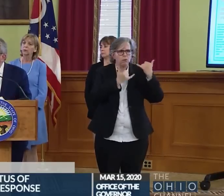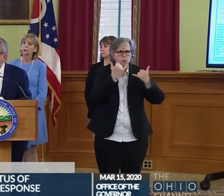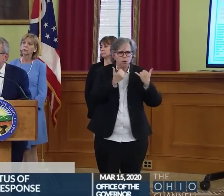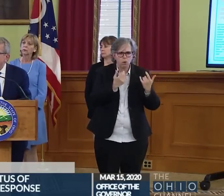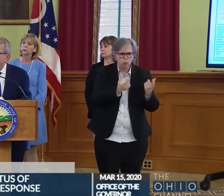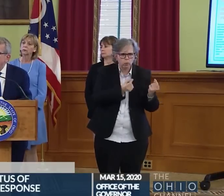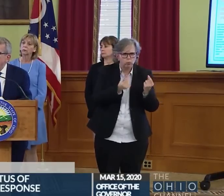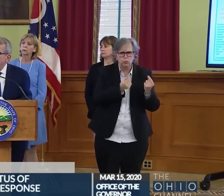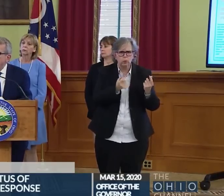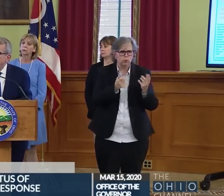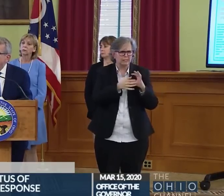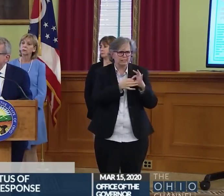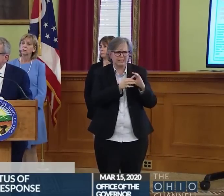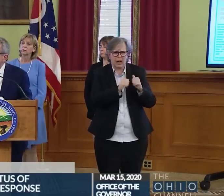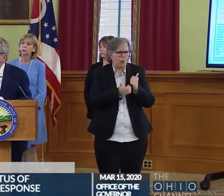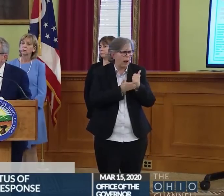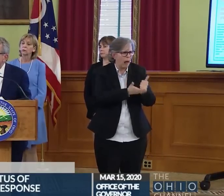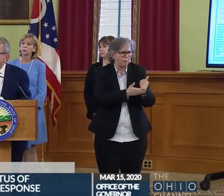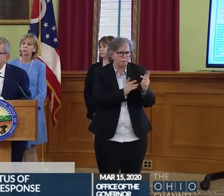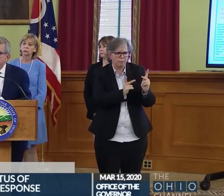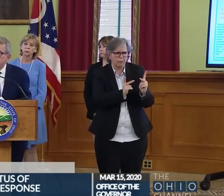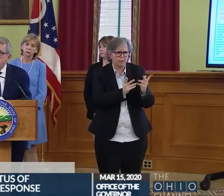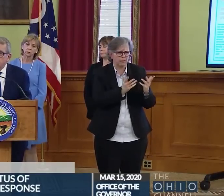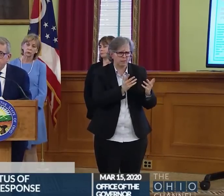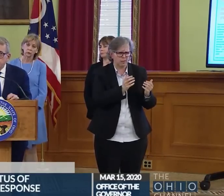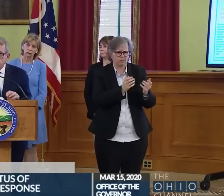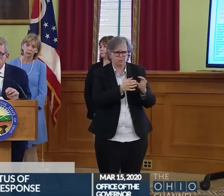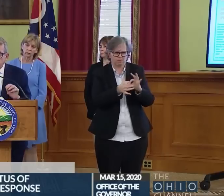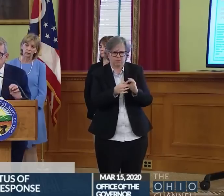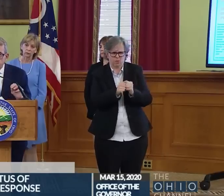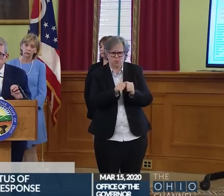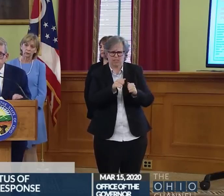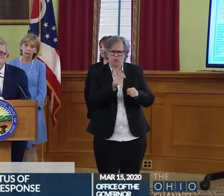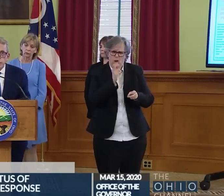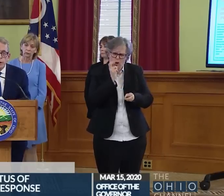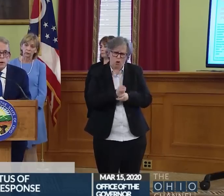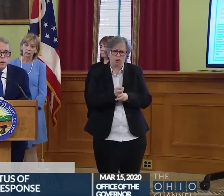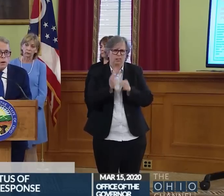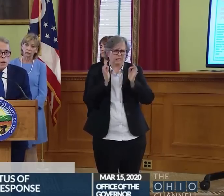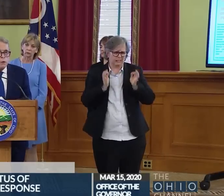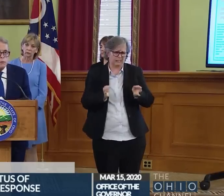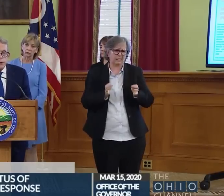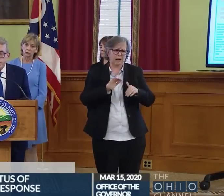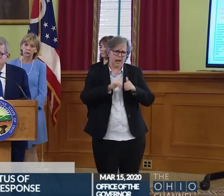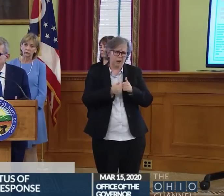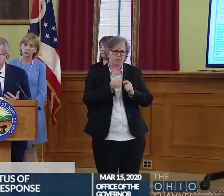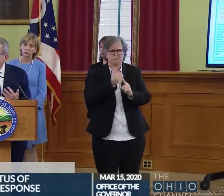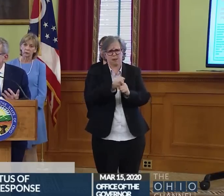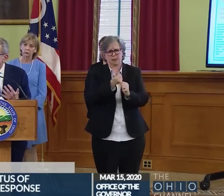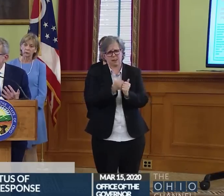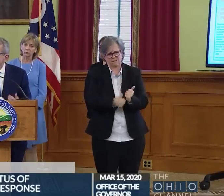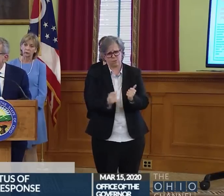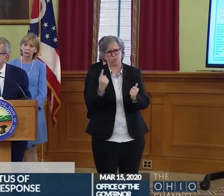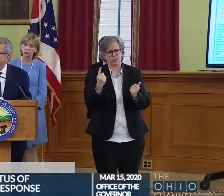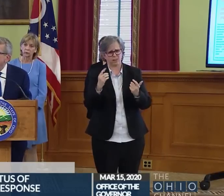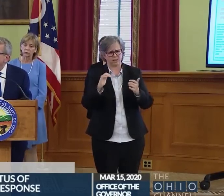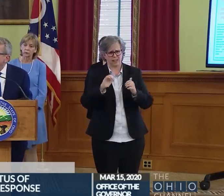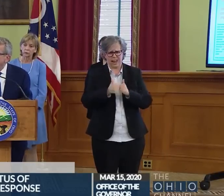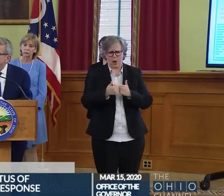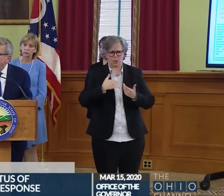unemployment and in regard to other things that we're going to be doing to mitigate the